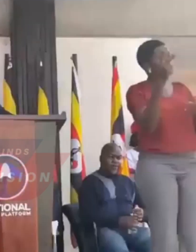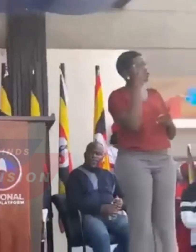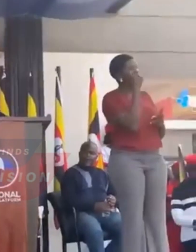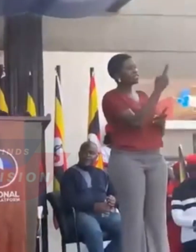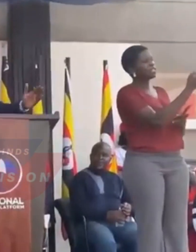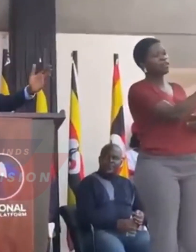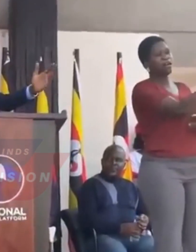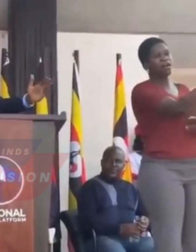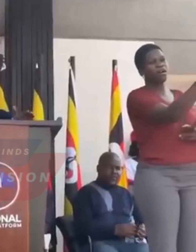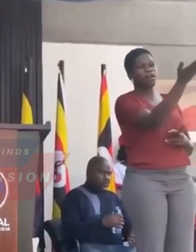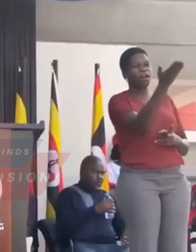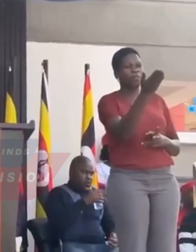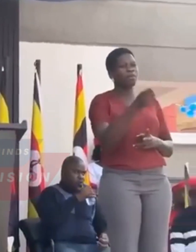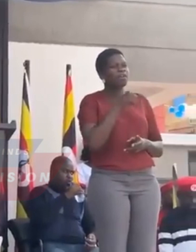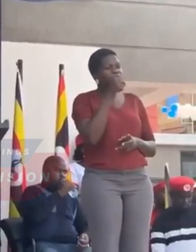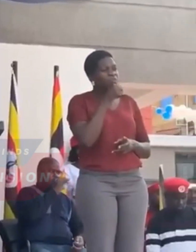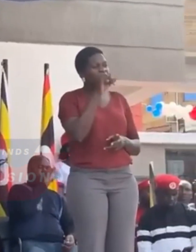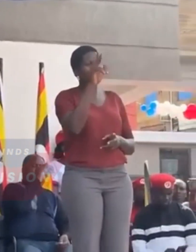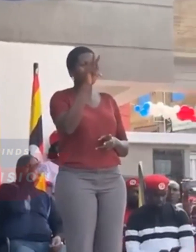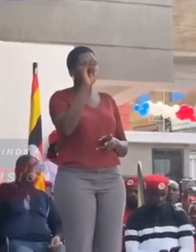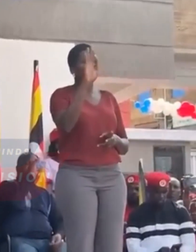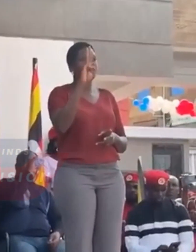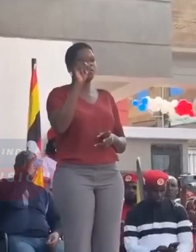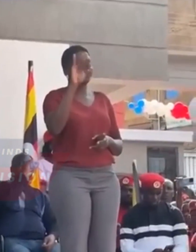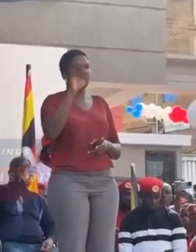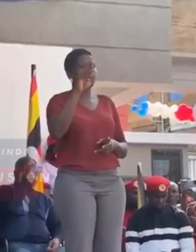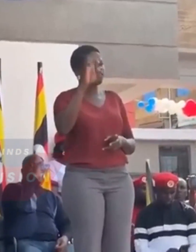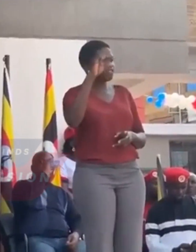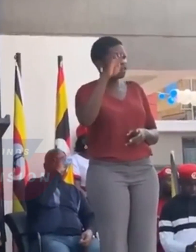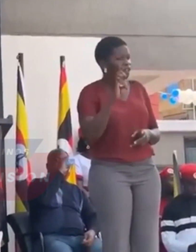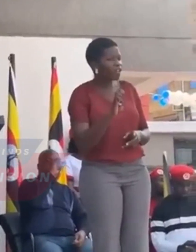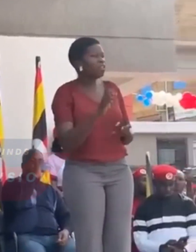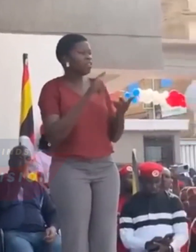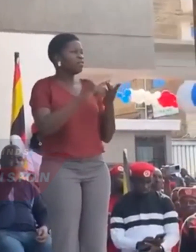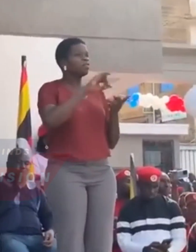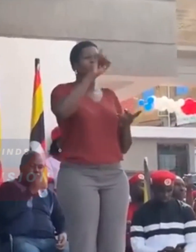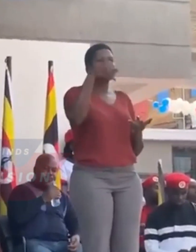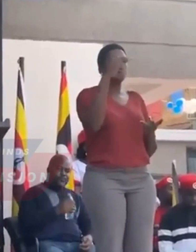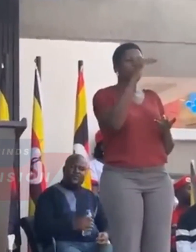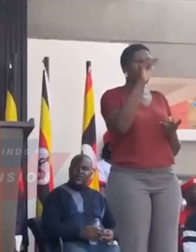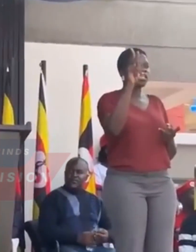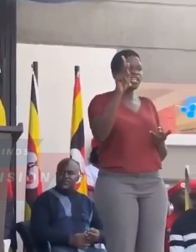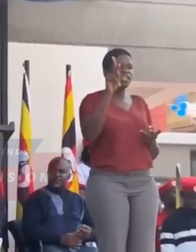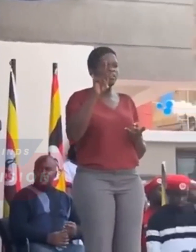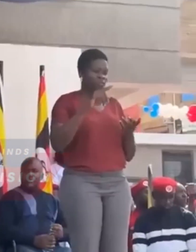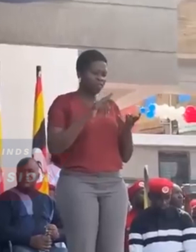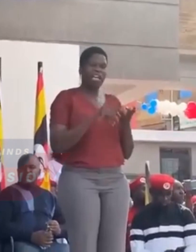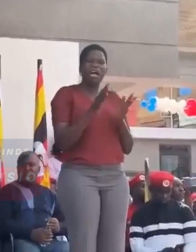here. Mzee Chibirige Mayanja, Mzee John Kendu Chamuzi, and many